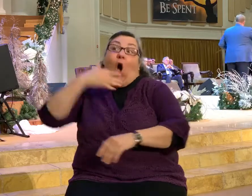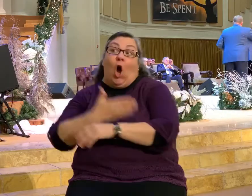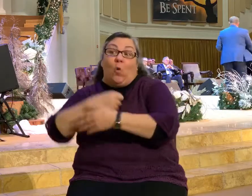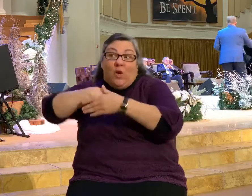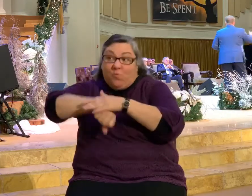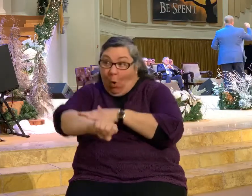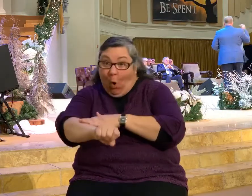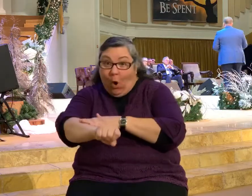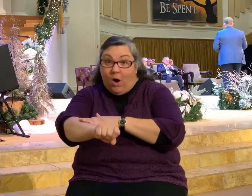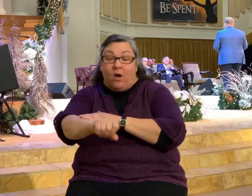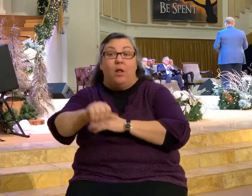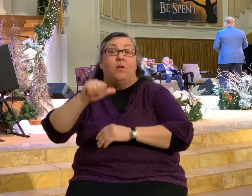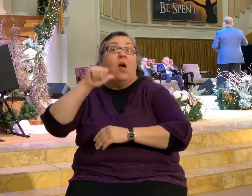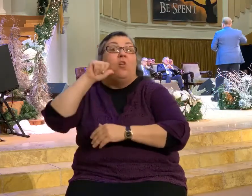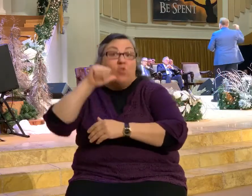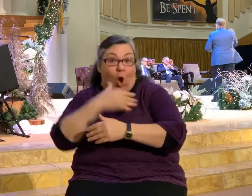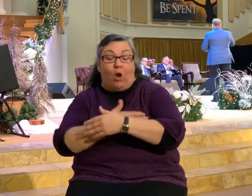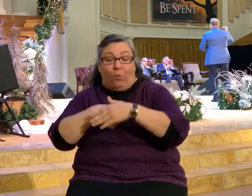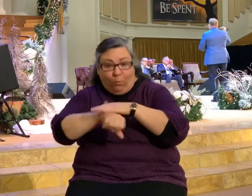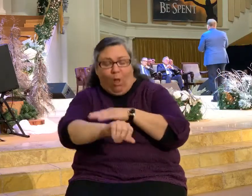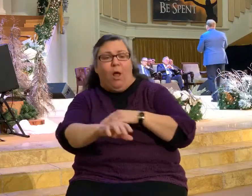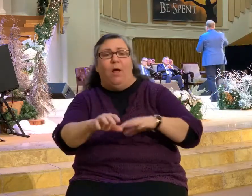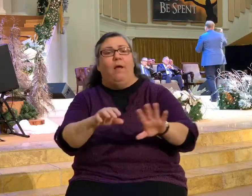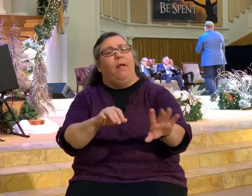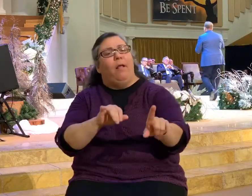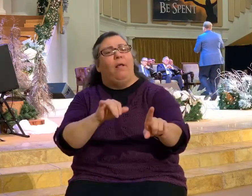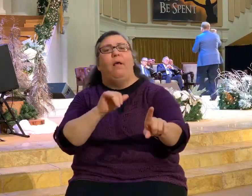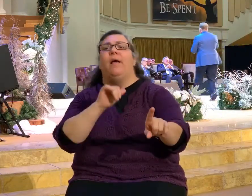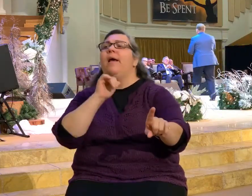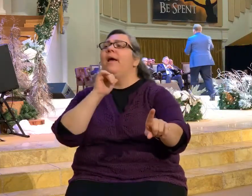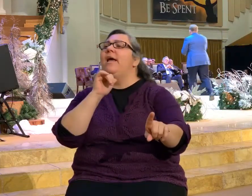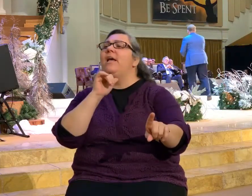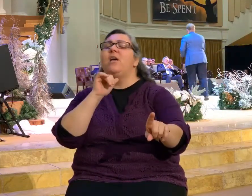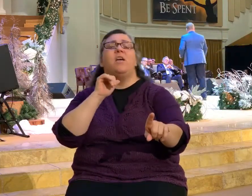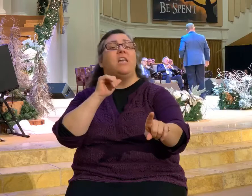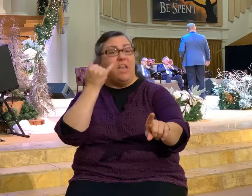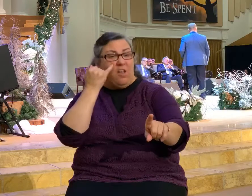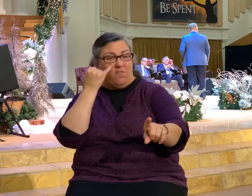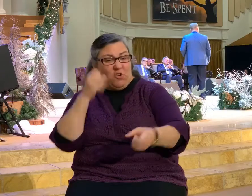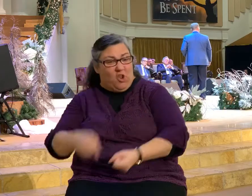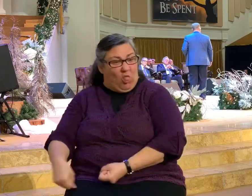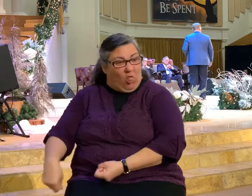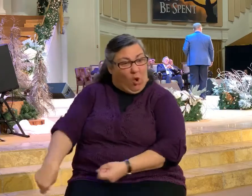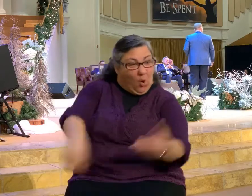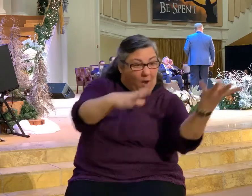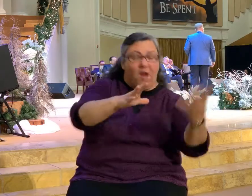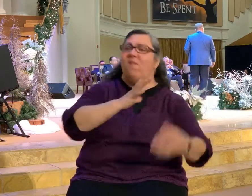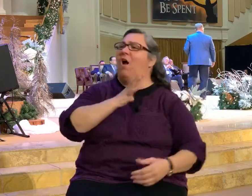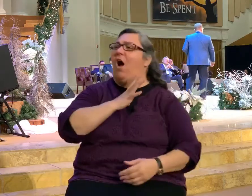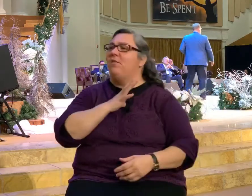this, the birth of a daughter, it was not a crime to throw your girl away.